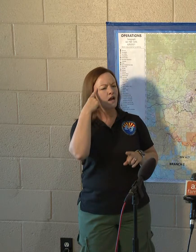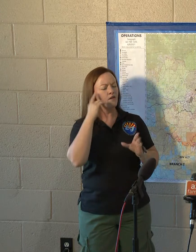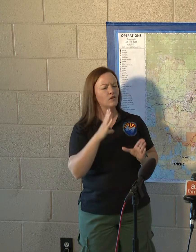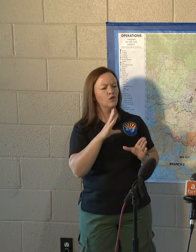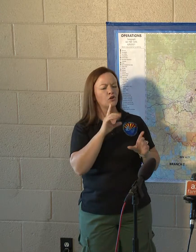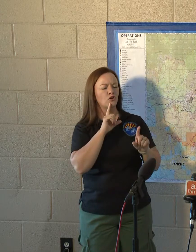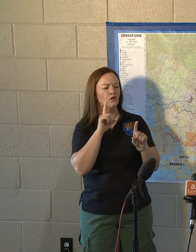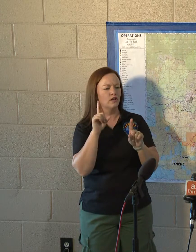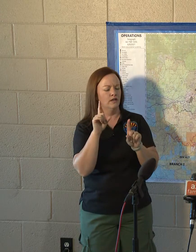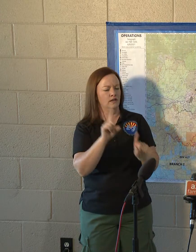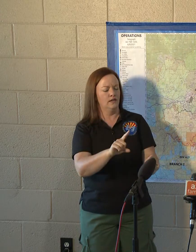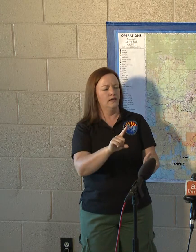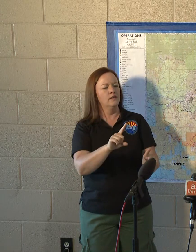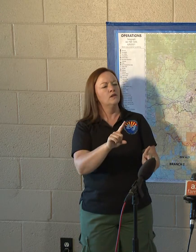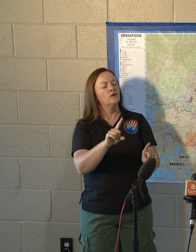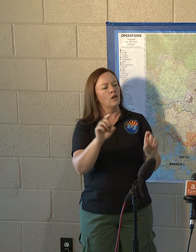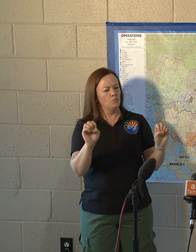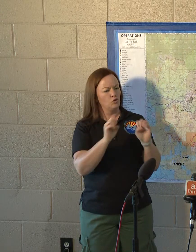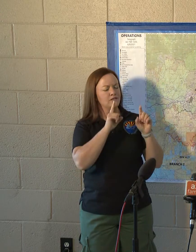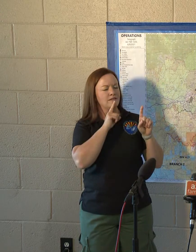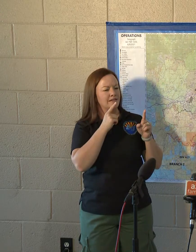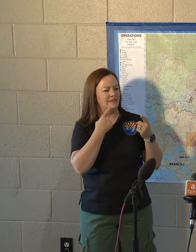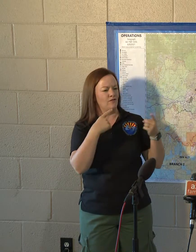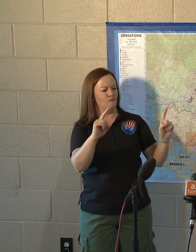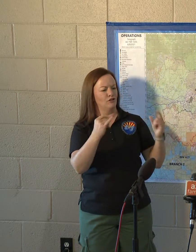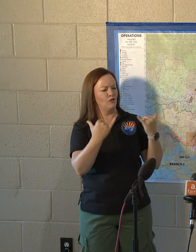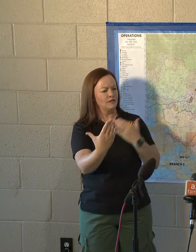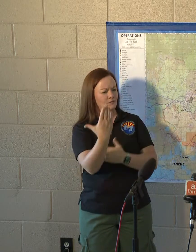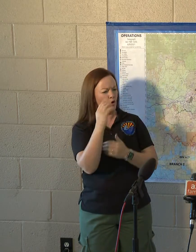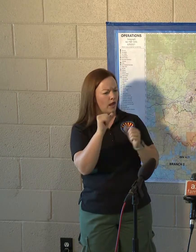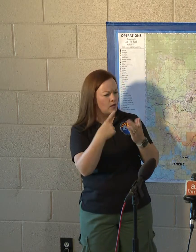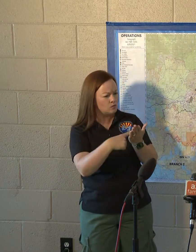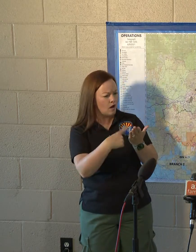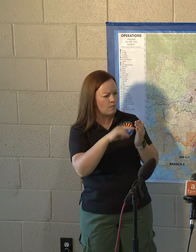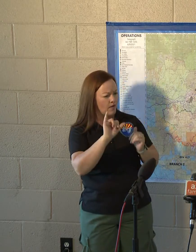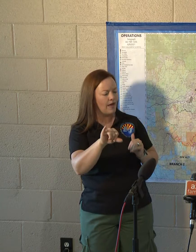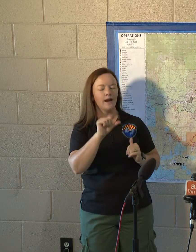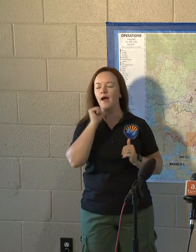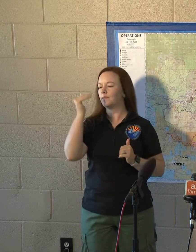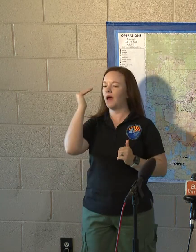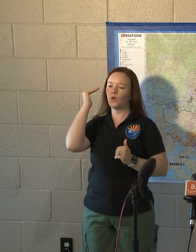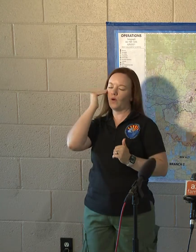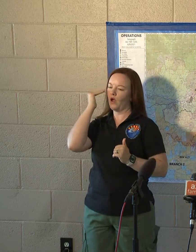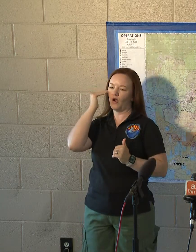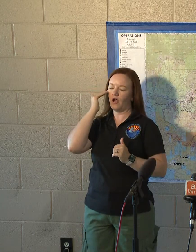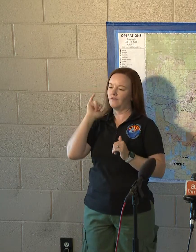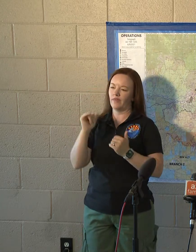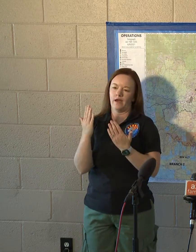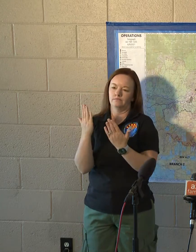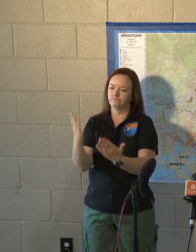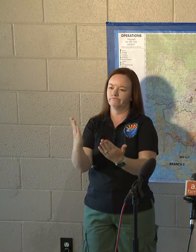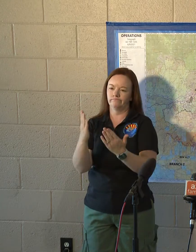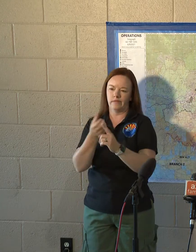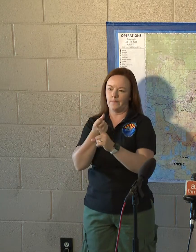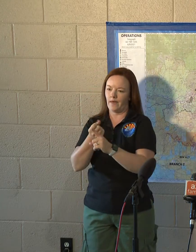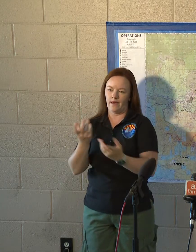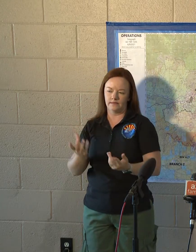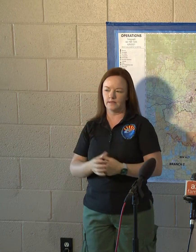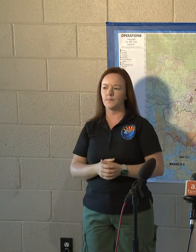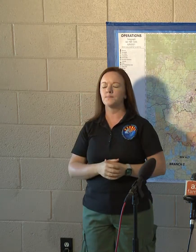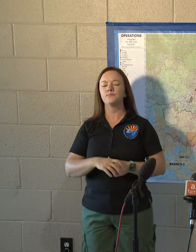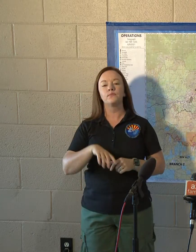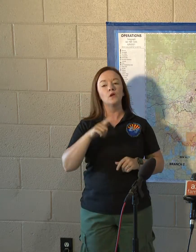I think it frees up some resources or funds. Are you able to talk to just what that? I'm not aware of what was proposed. So. Okay.